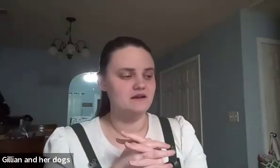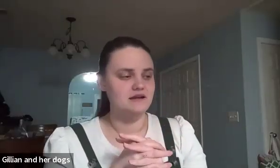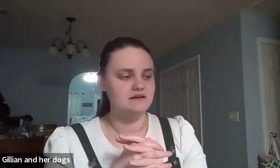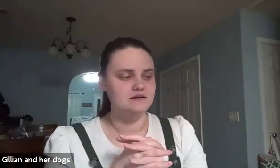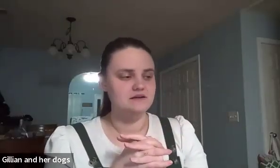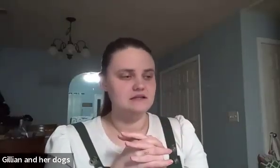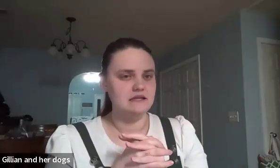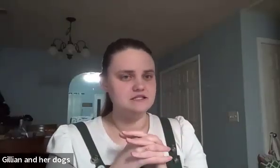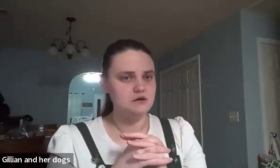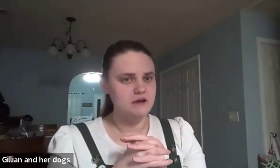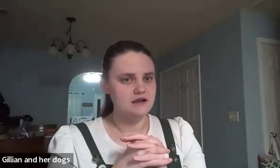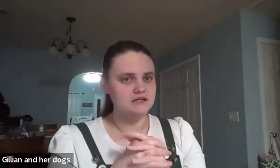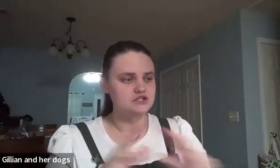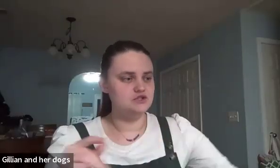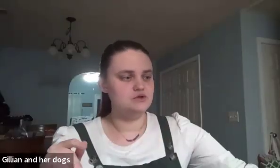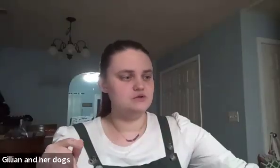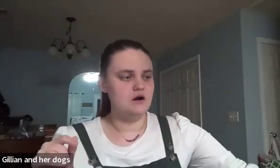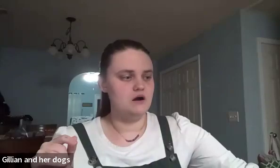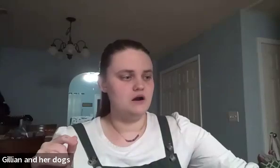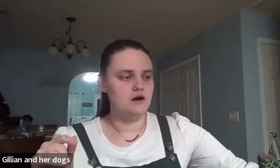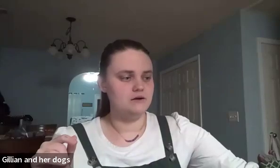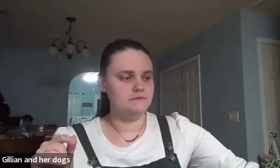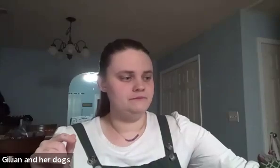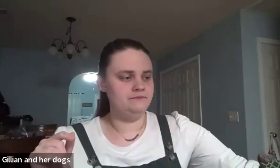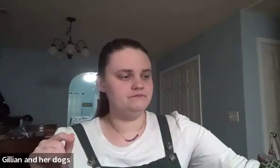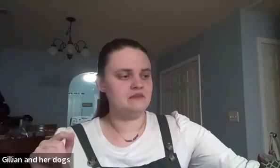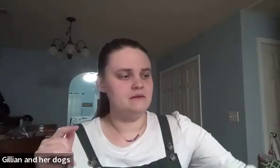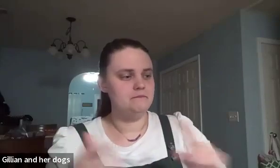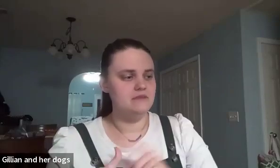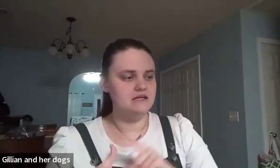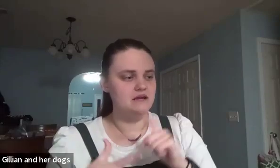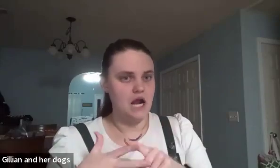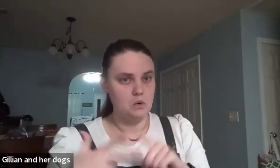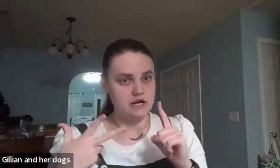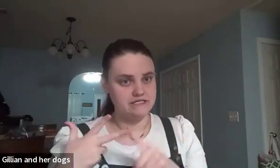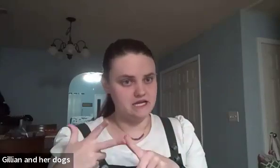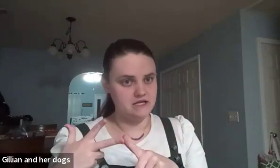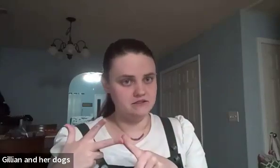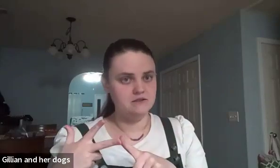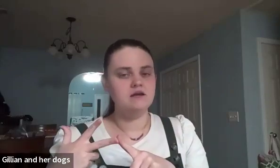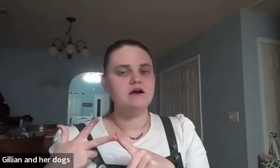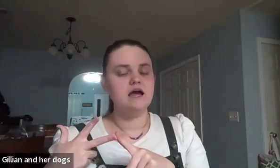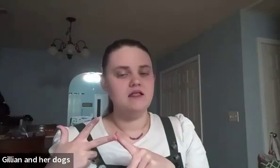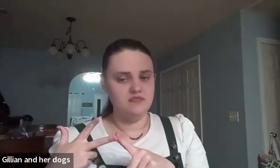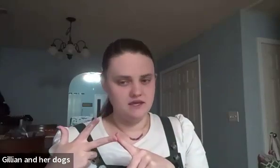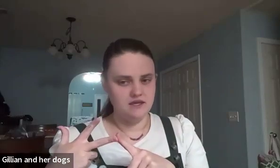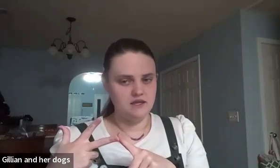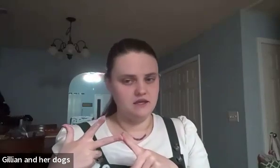right. Let's go back and do our minute, hour, and day, and